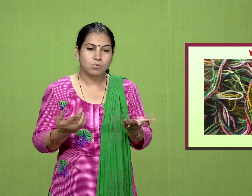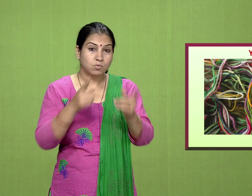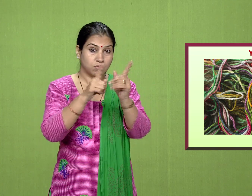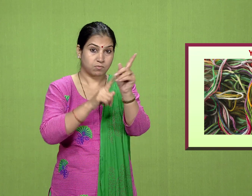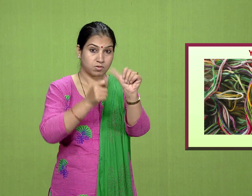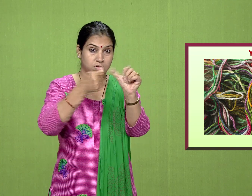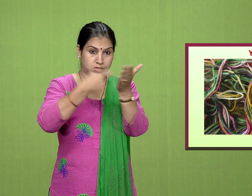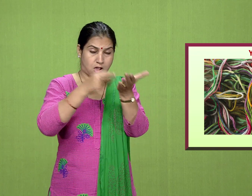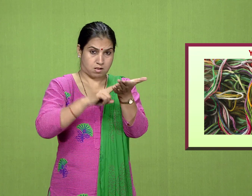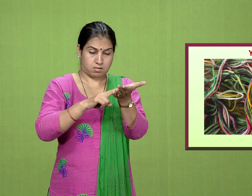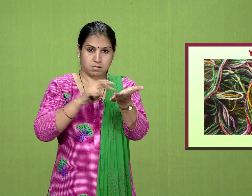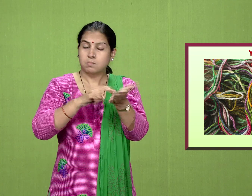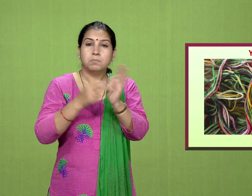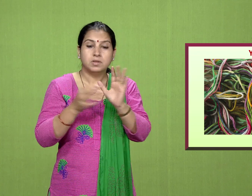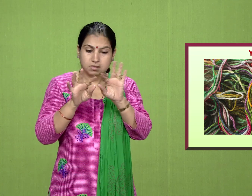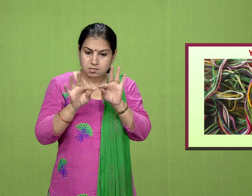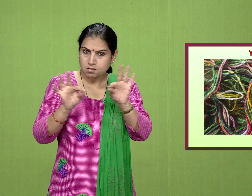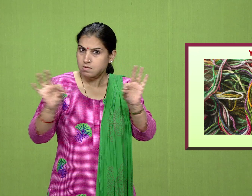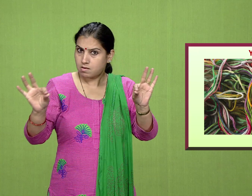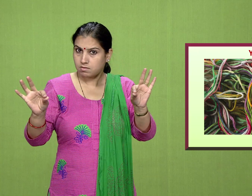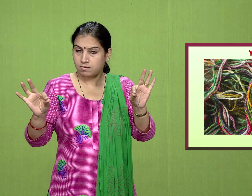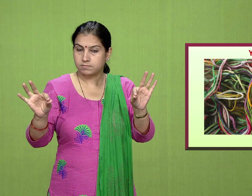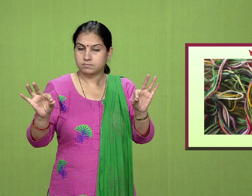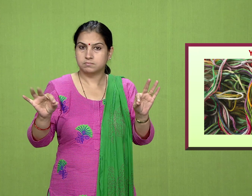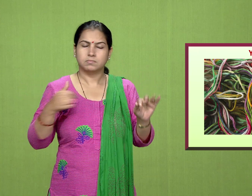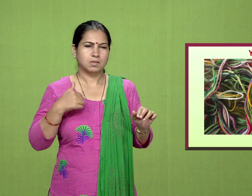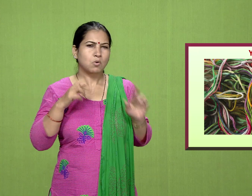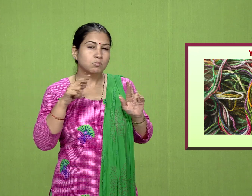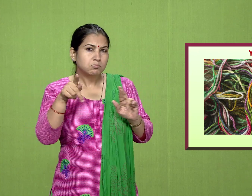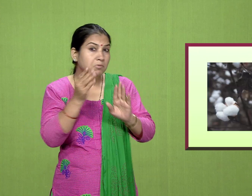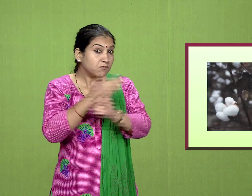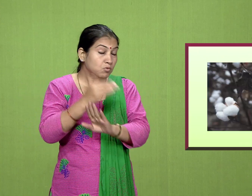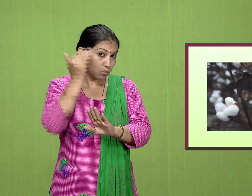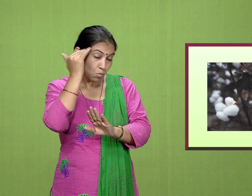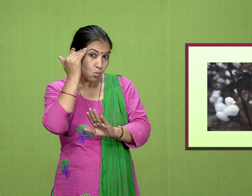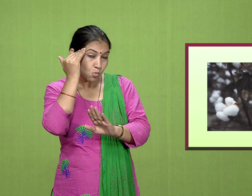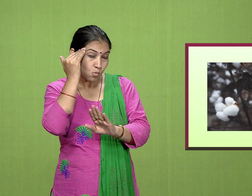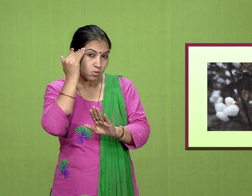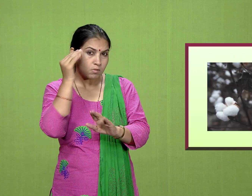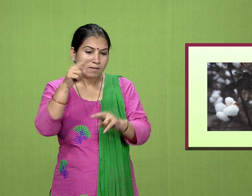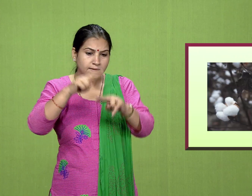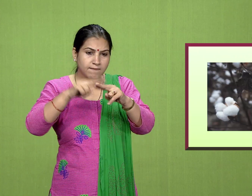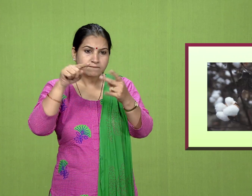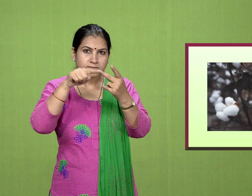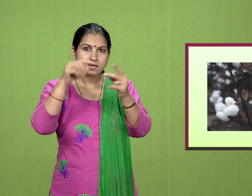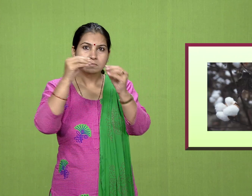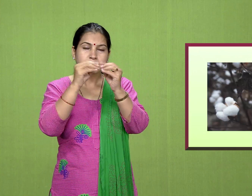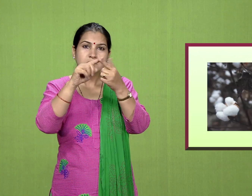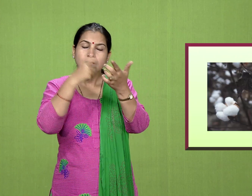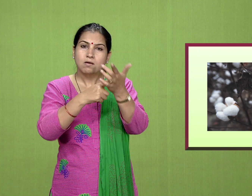I hope you must have understood about fibers and